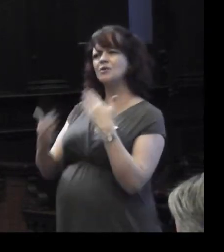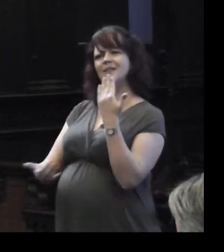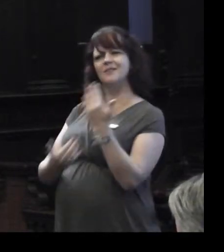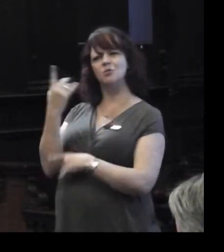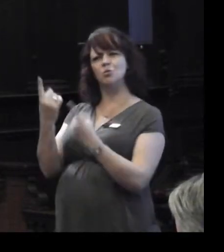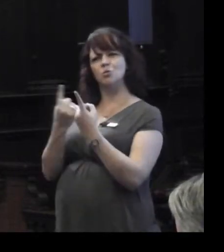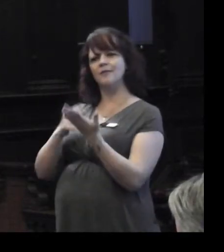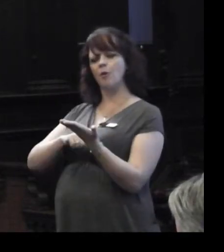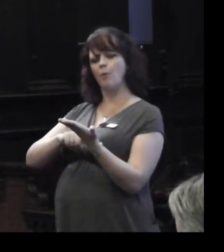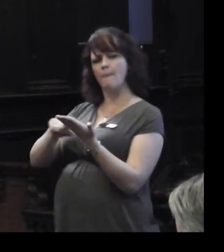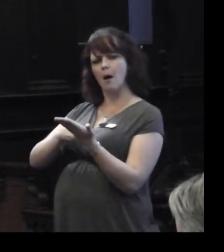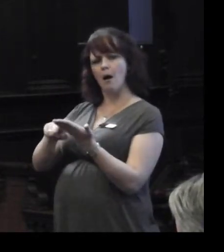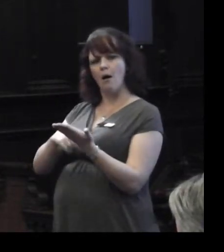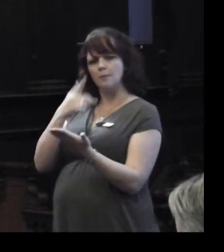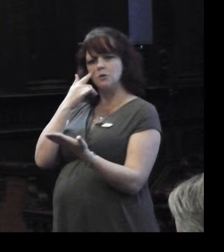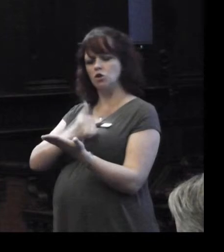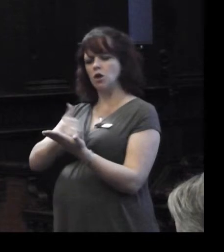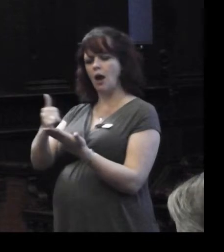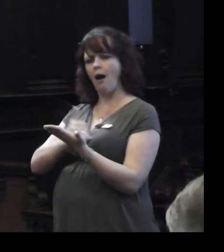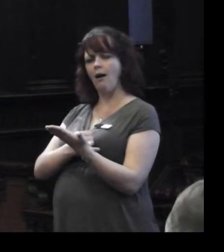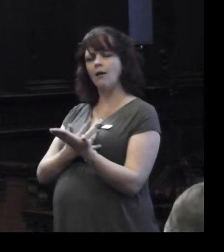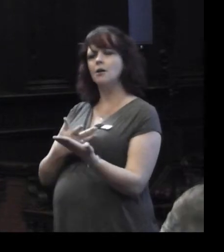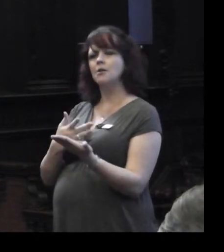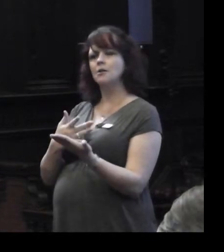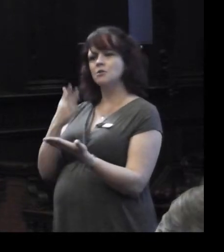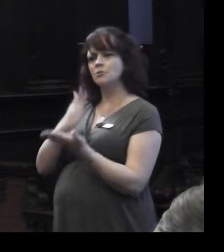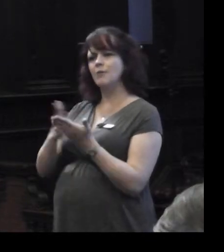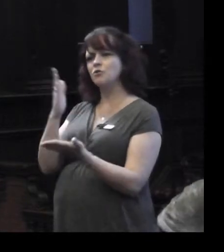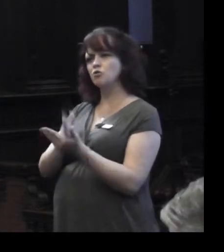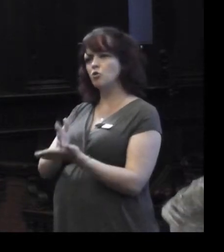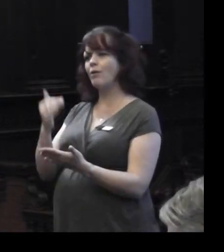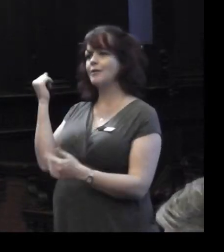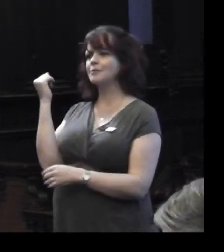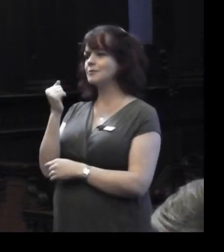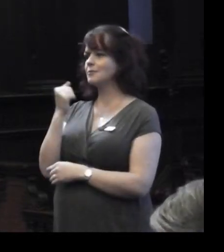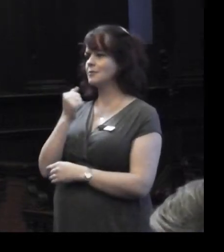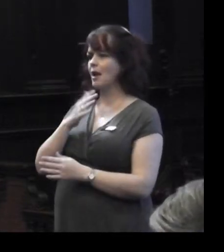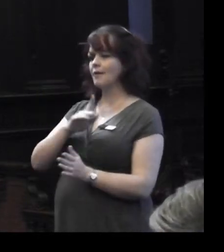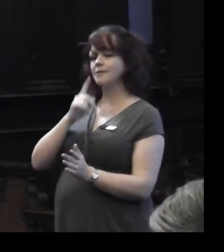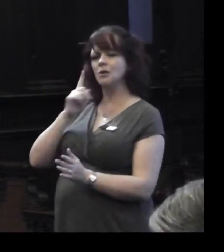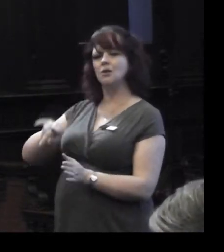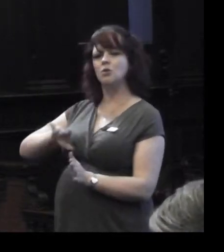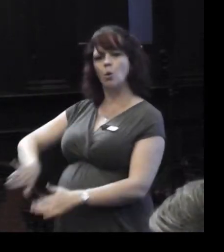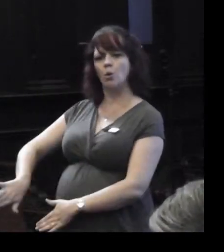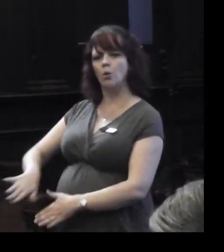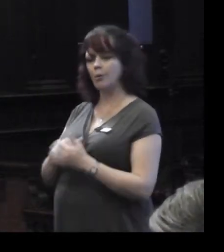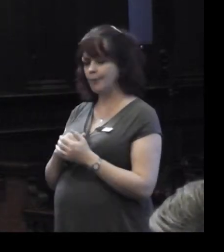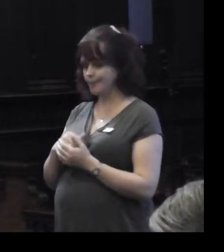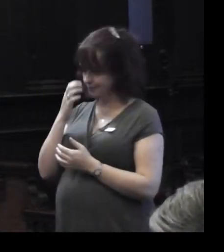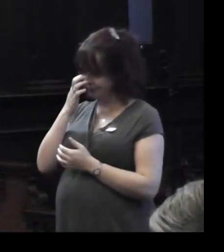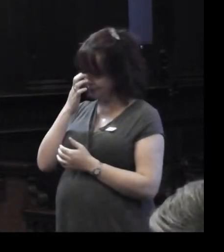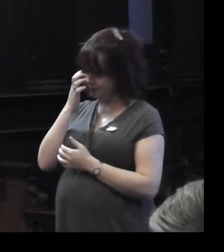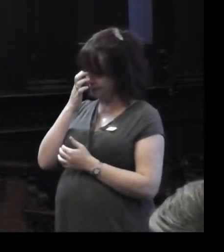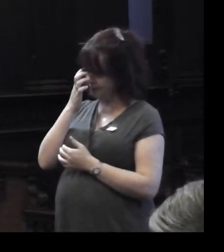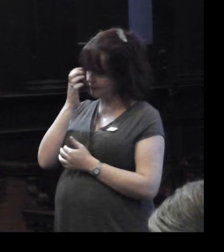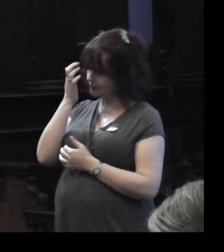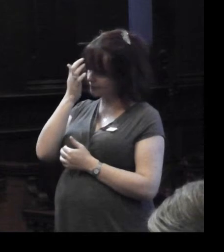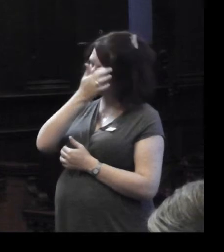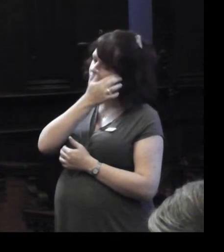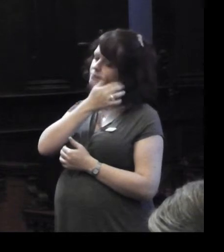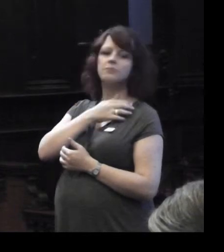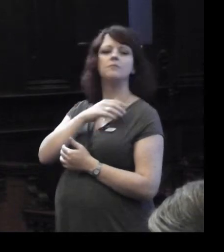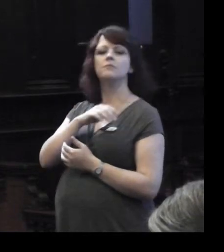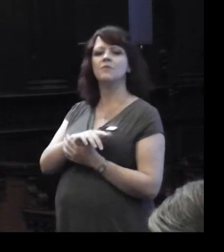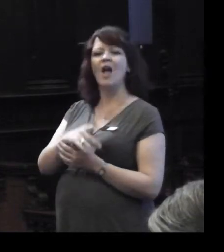So sadly, this is a real issue in the southwest. We are fortunate that the problem isn't as bad as in